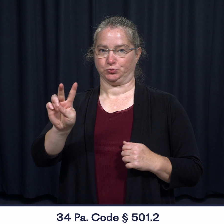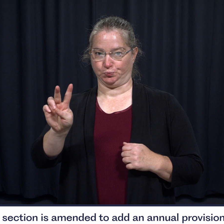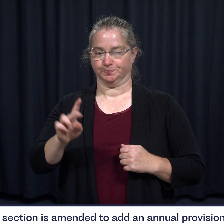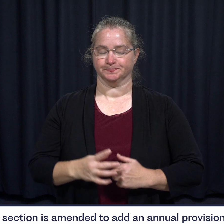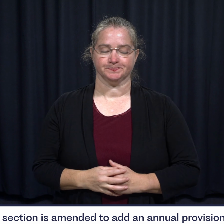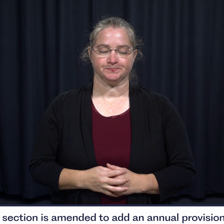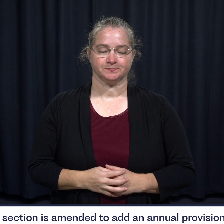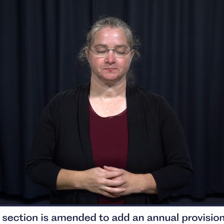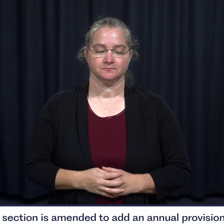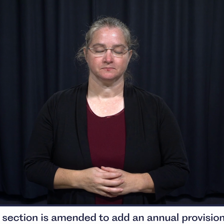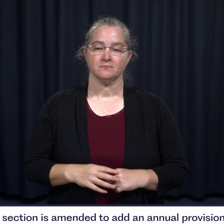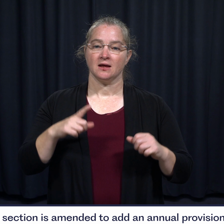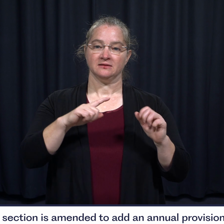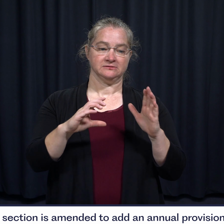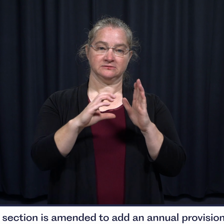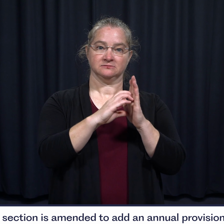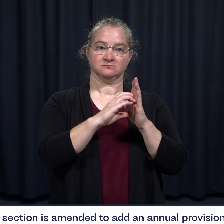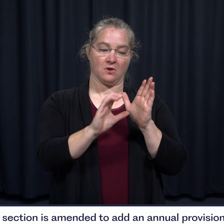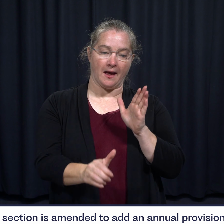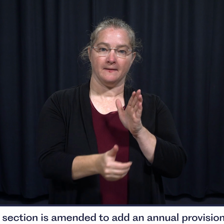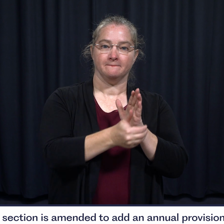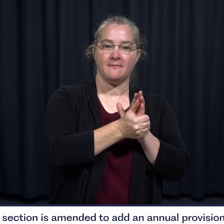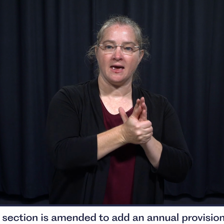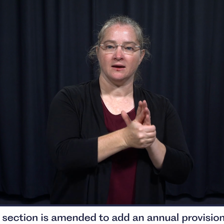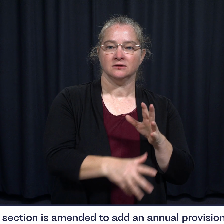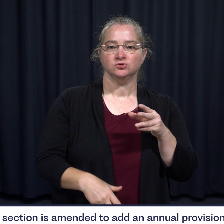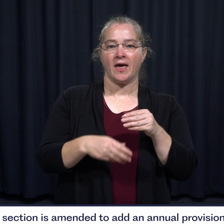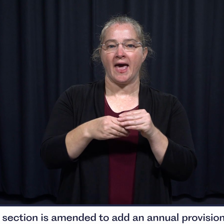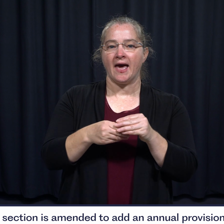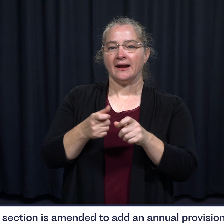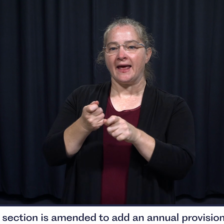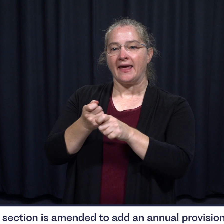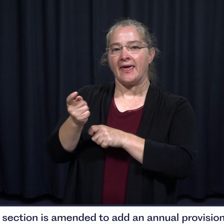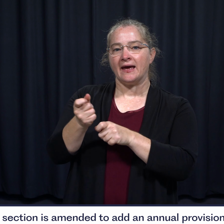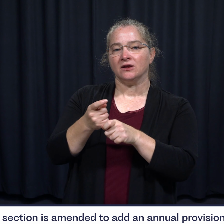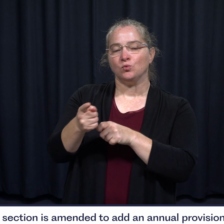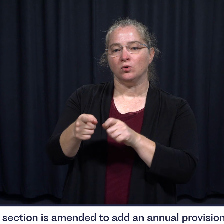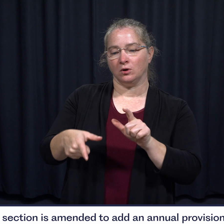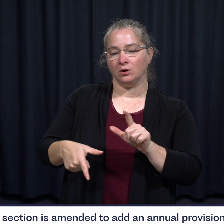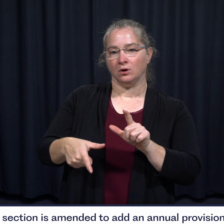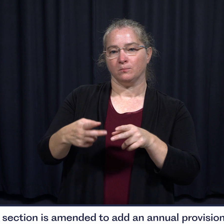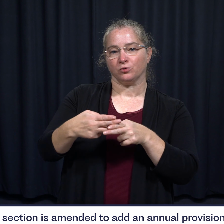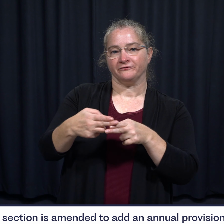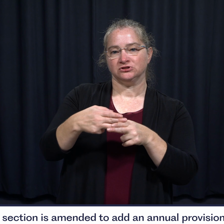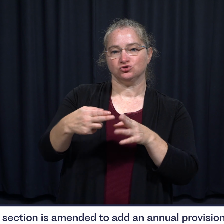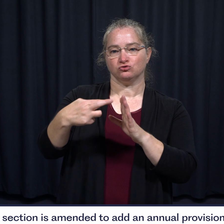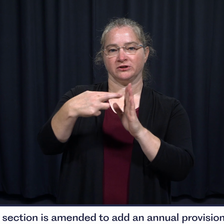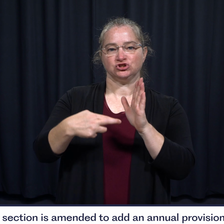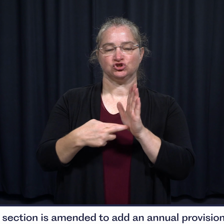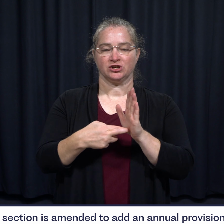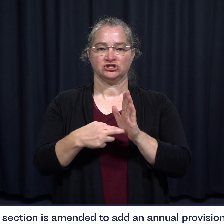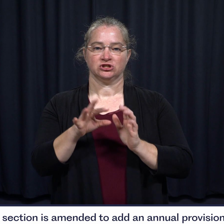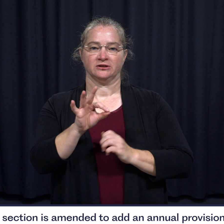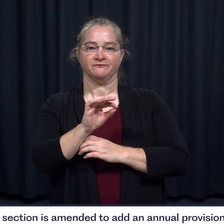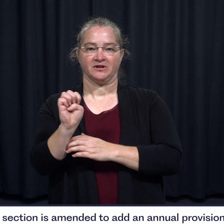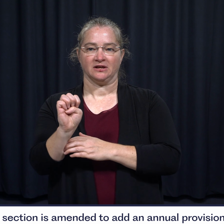This section is amended to add an annual provisional registration fee of $50 that is renewable for